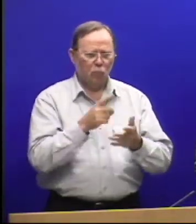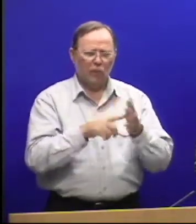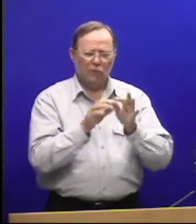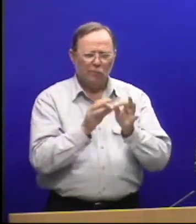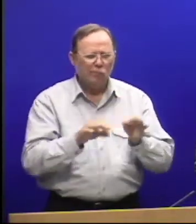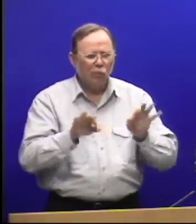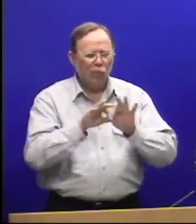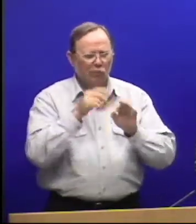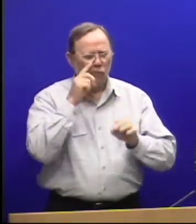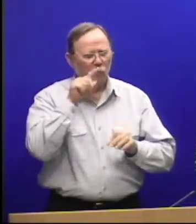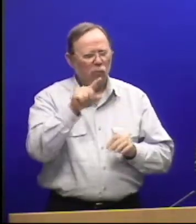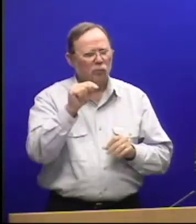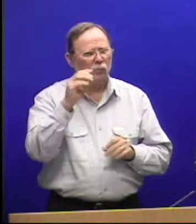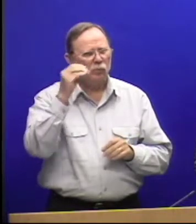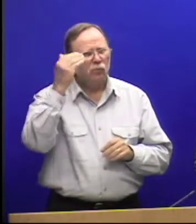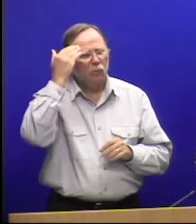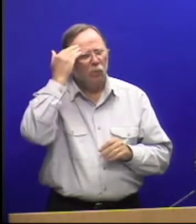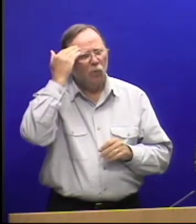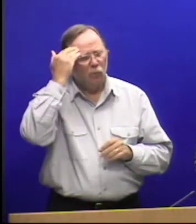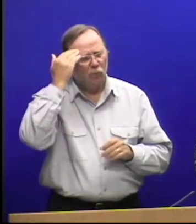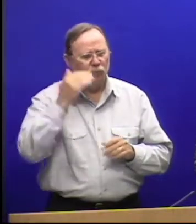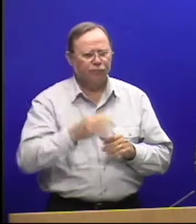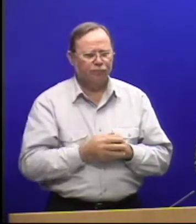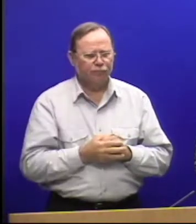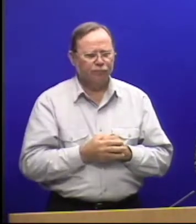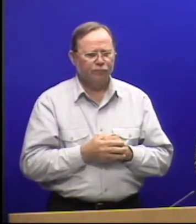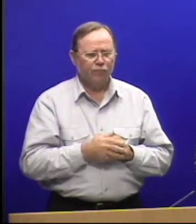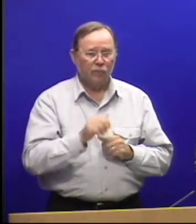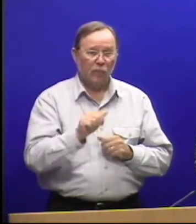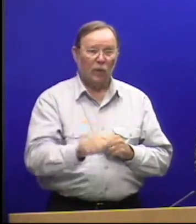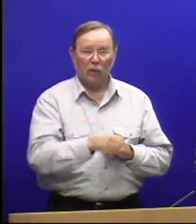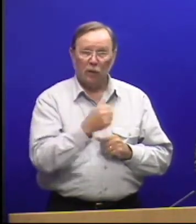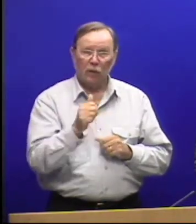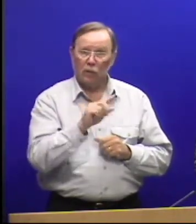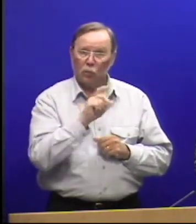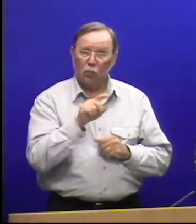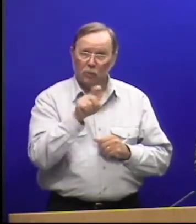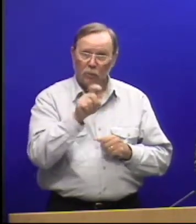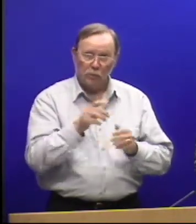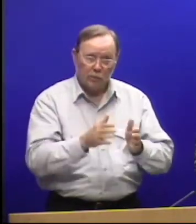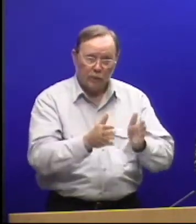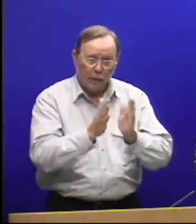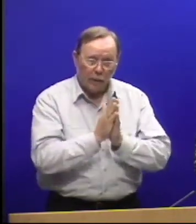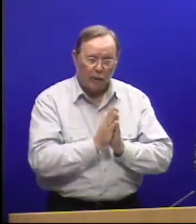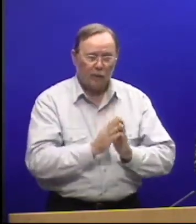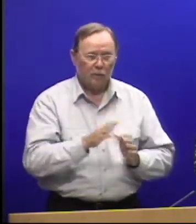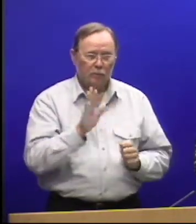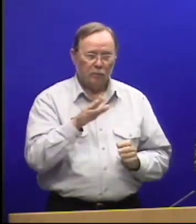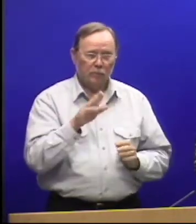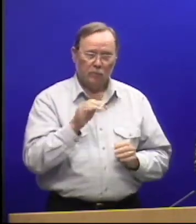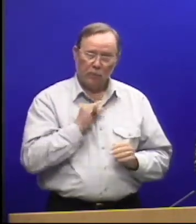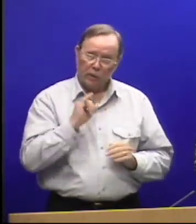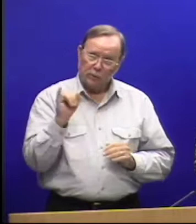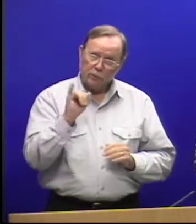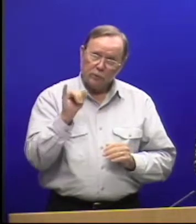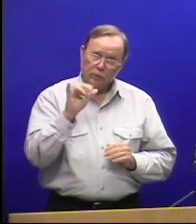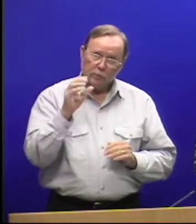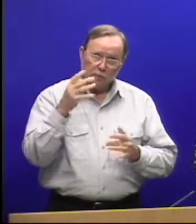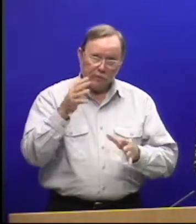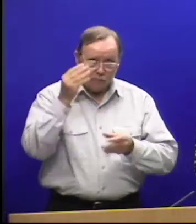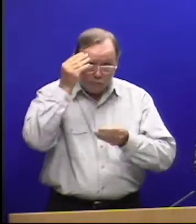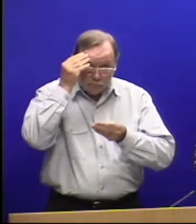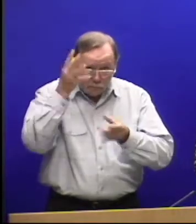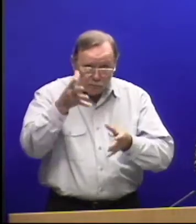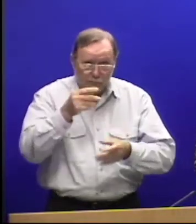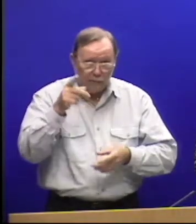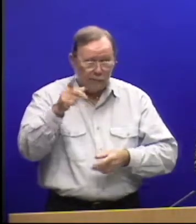know. Another question that you should ask is, has my insurance been notified and the authorization